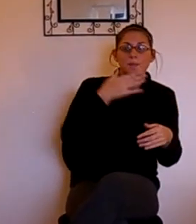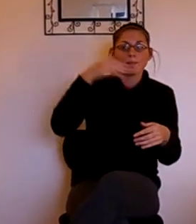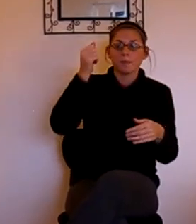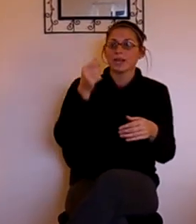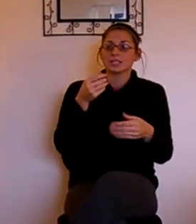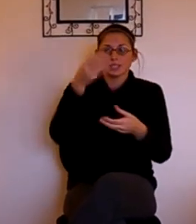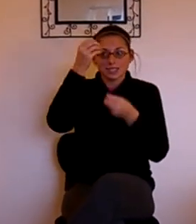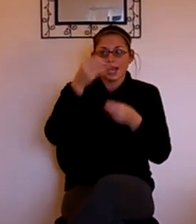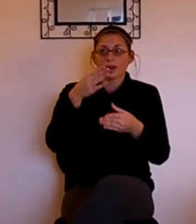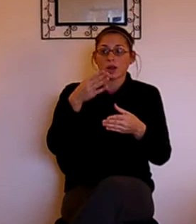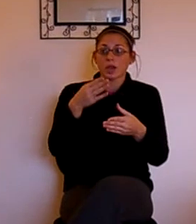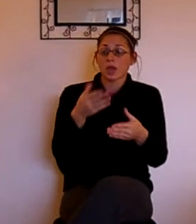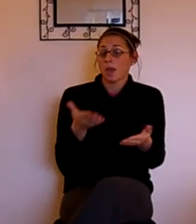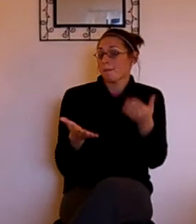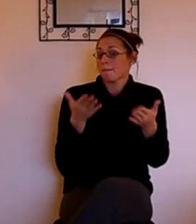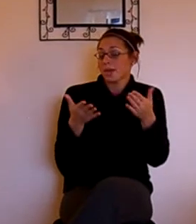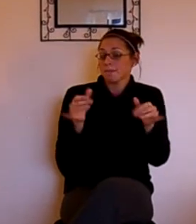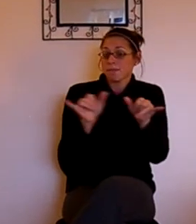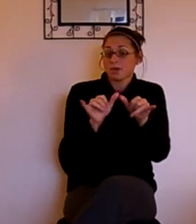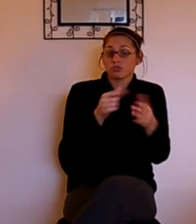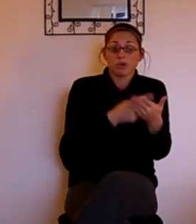going to measure it every week.